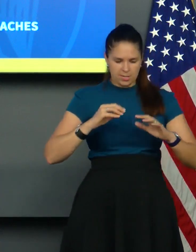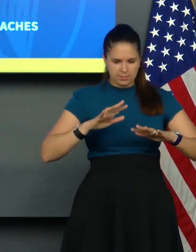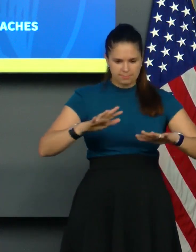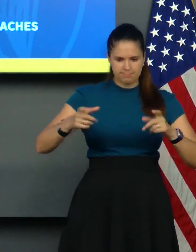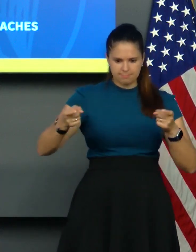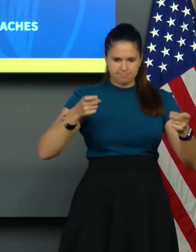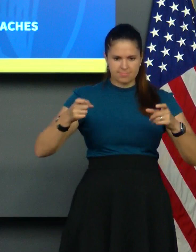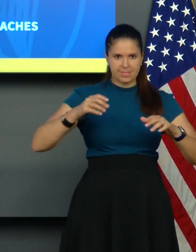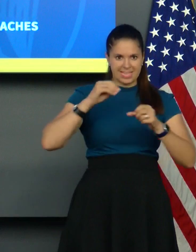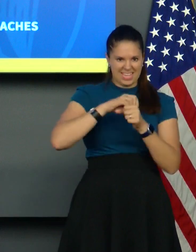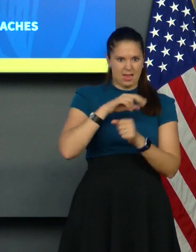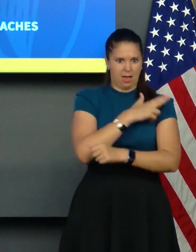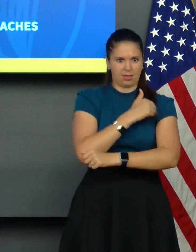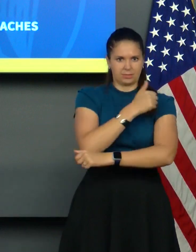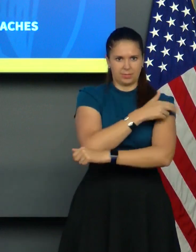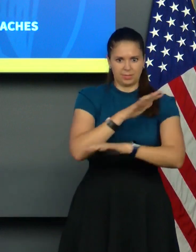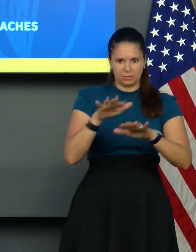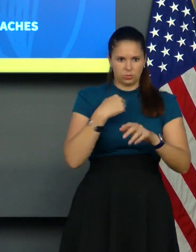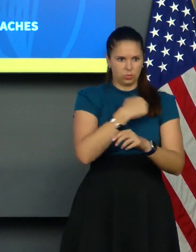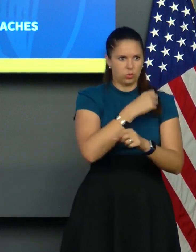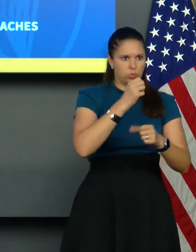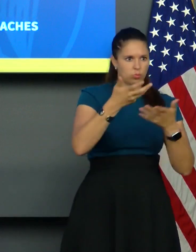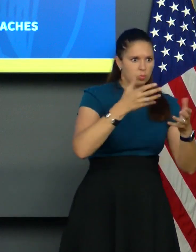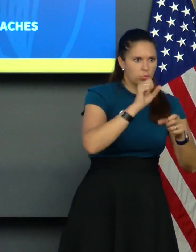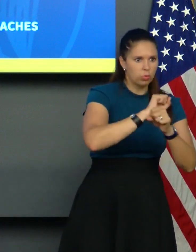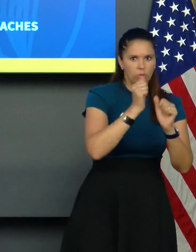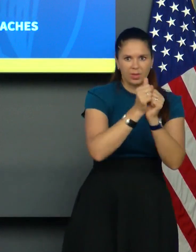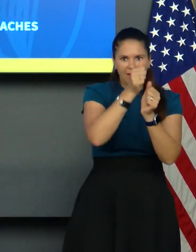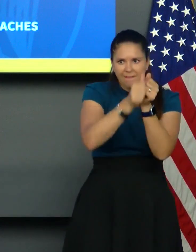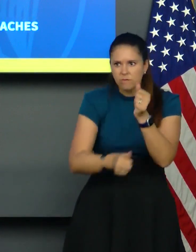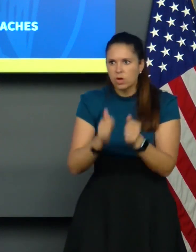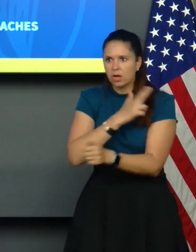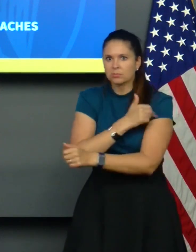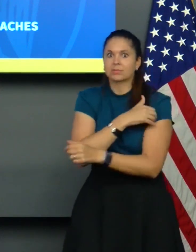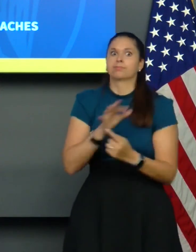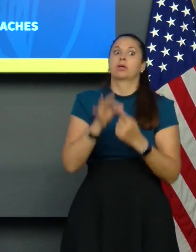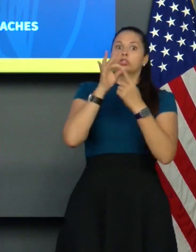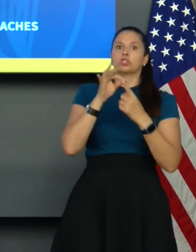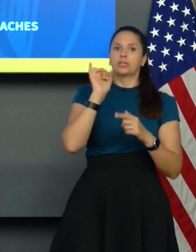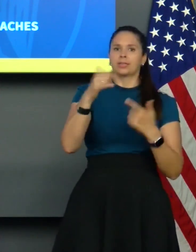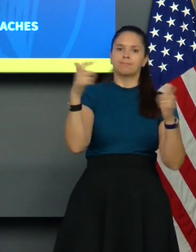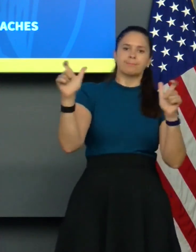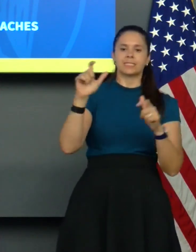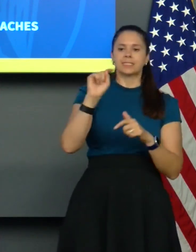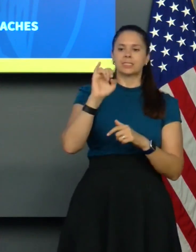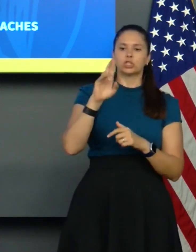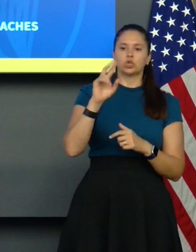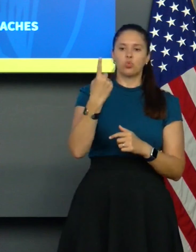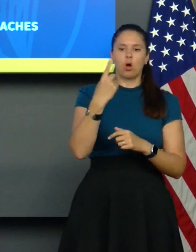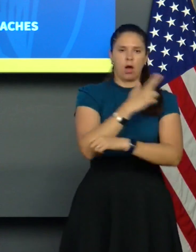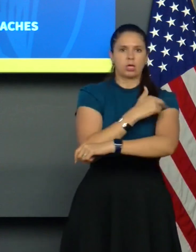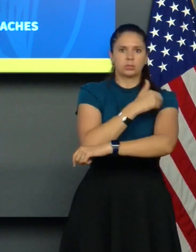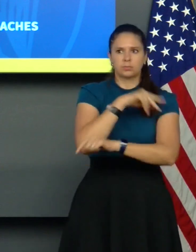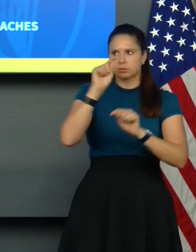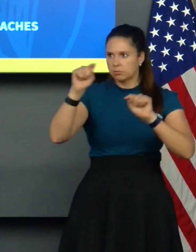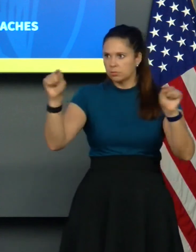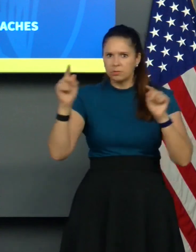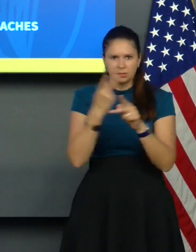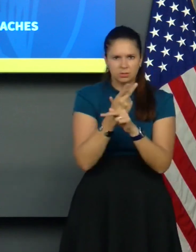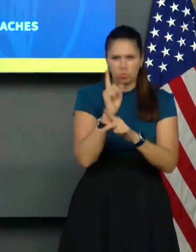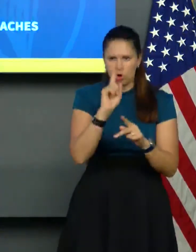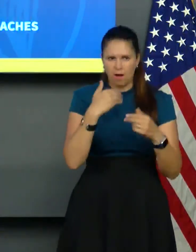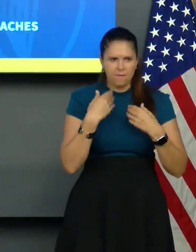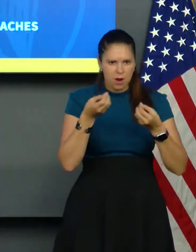every single day with every hospital, especially the Tier 1 hospitals in our state, to figure out where those opportunities